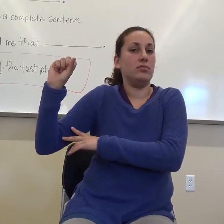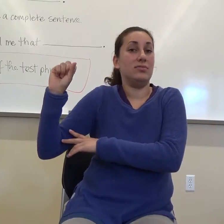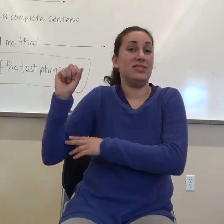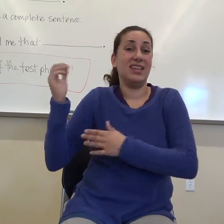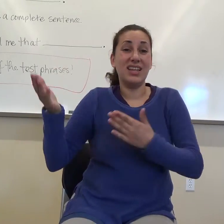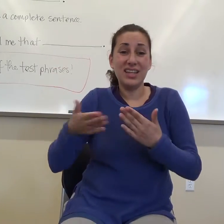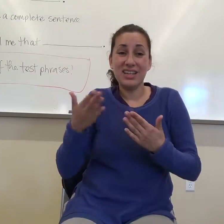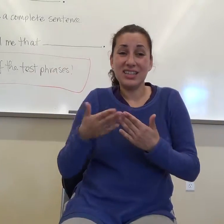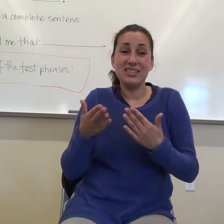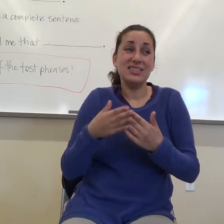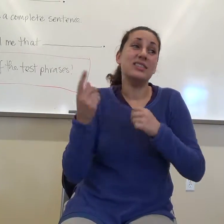it.